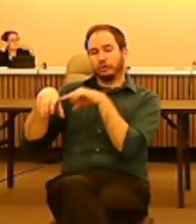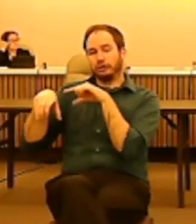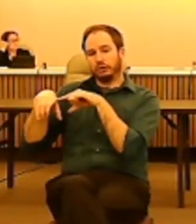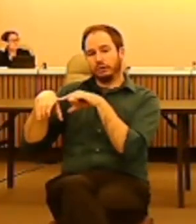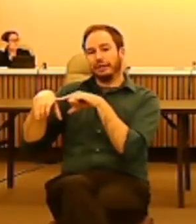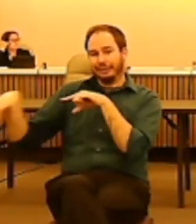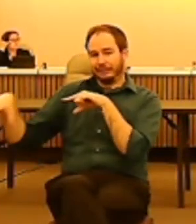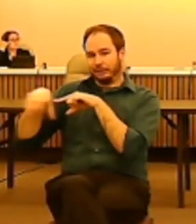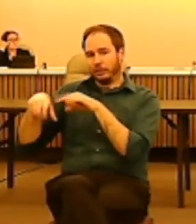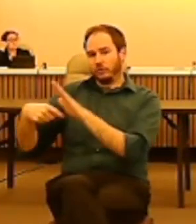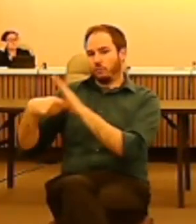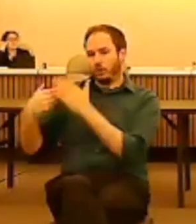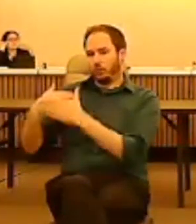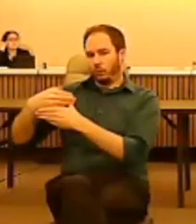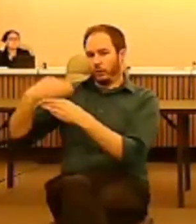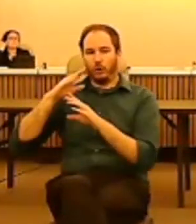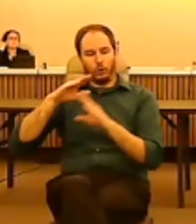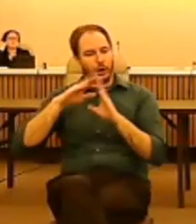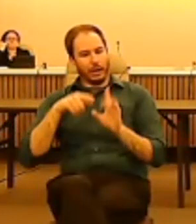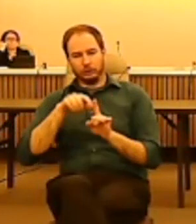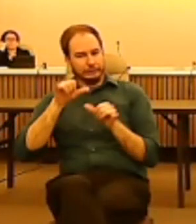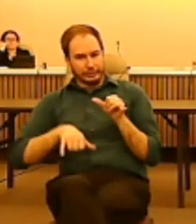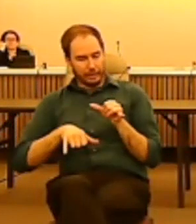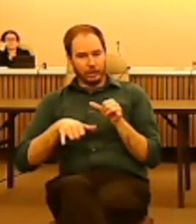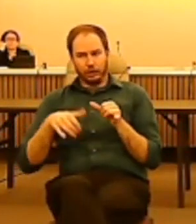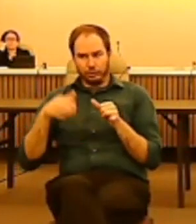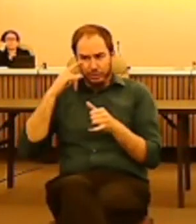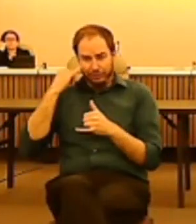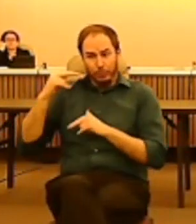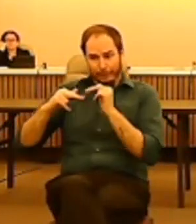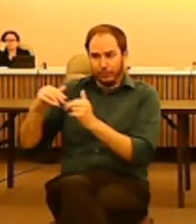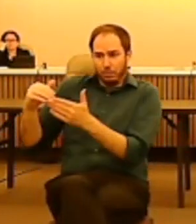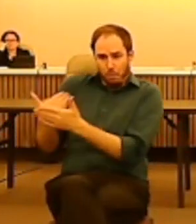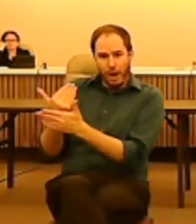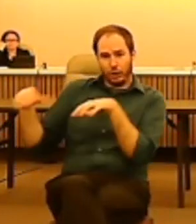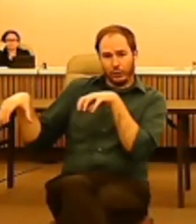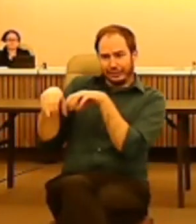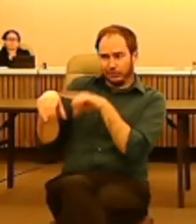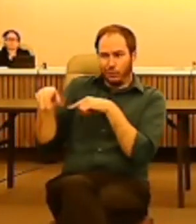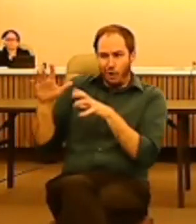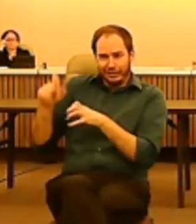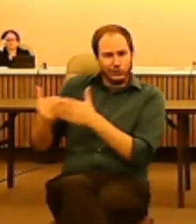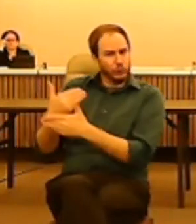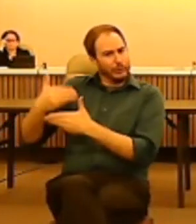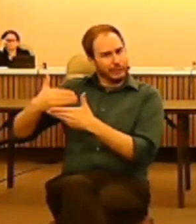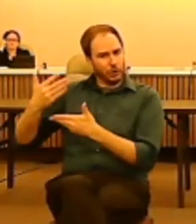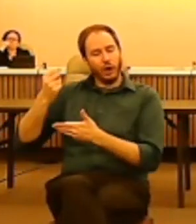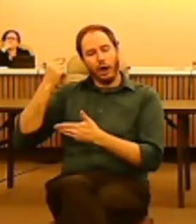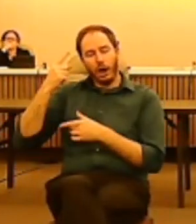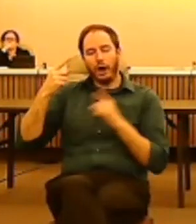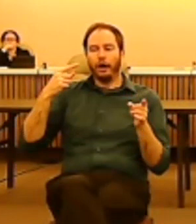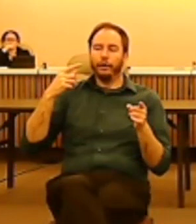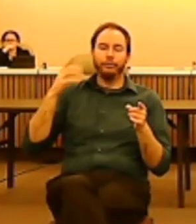be required to have the new windows. You're going to have to put new windows in there anyways because you're building it from new. The difference is instead of using